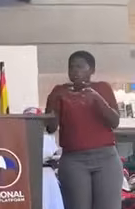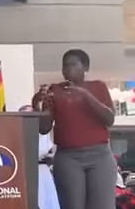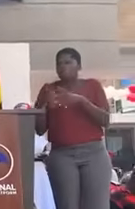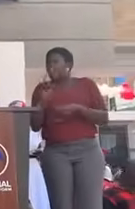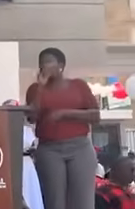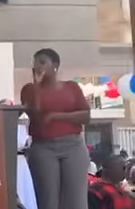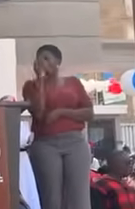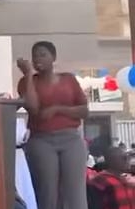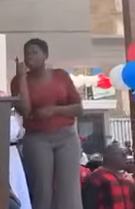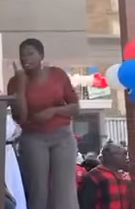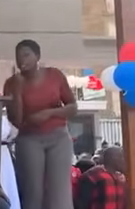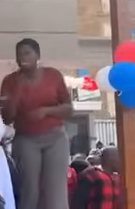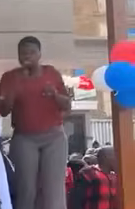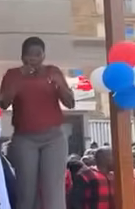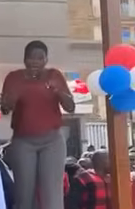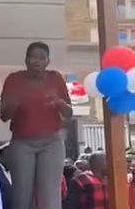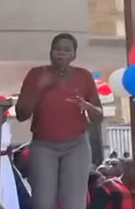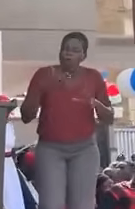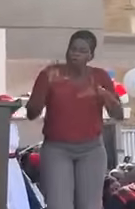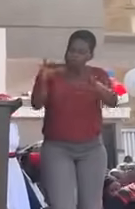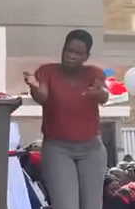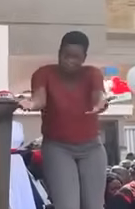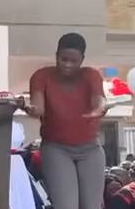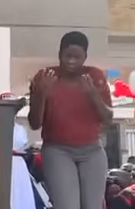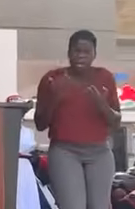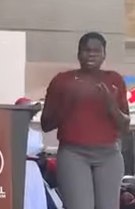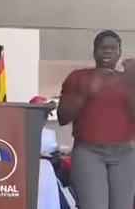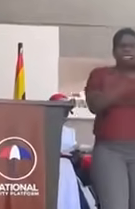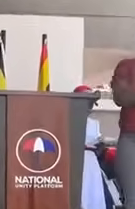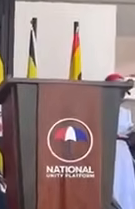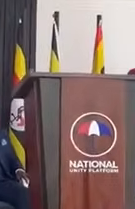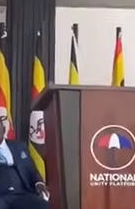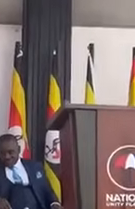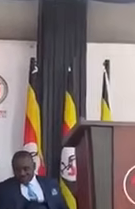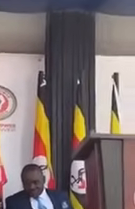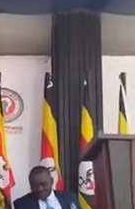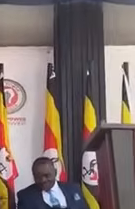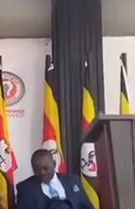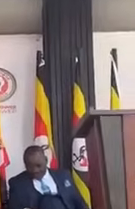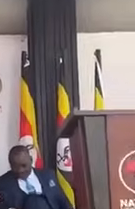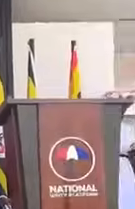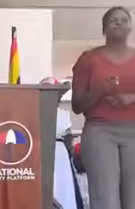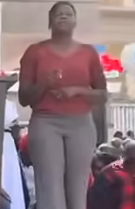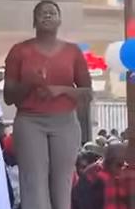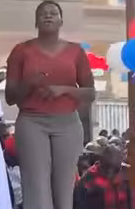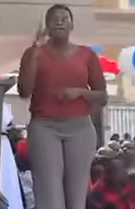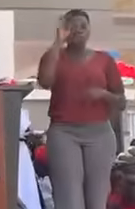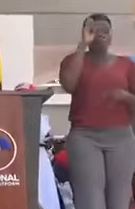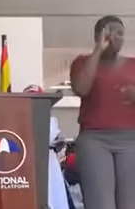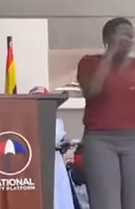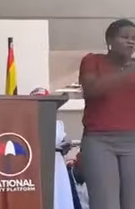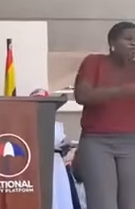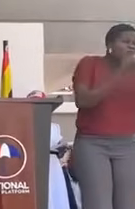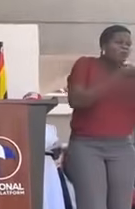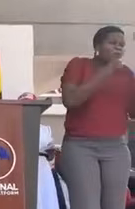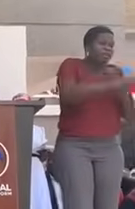tukitegeera leero lwakufuna ki eggwanga nabagambye kuva